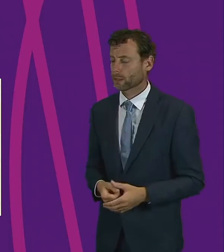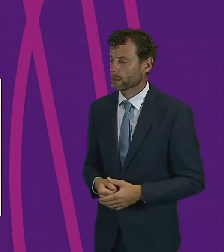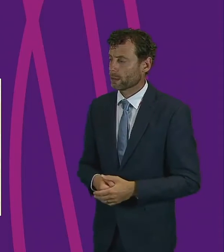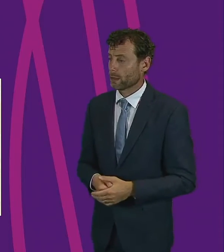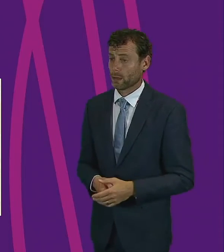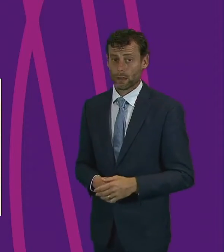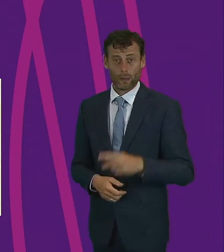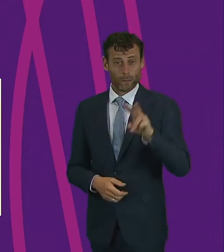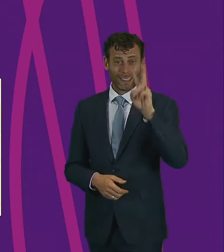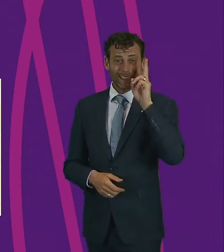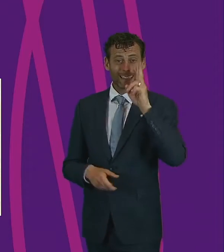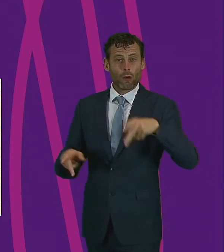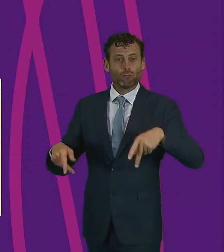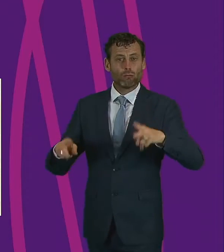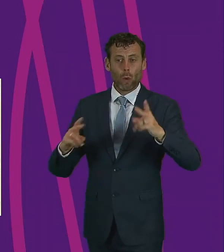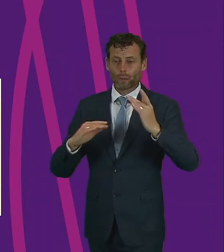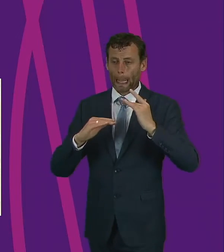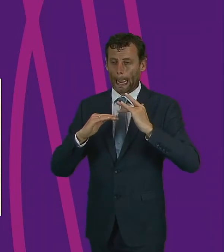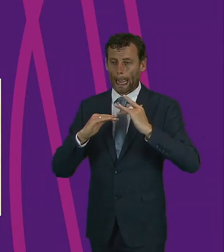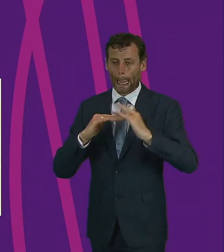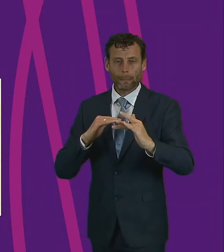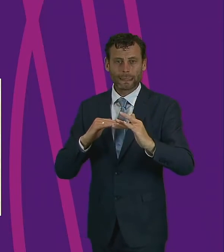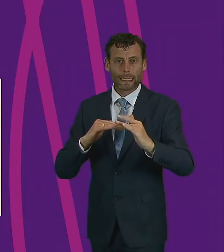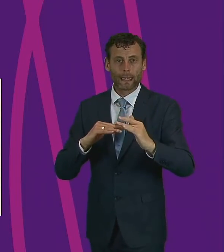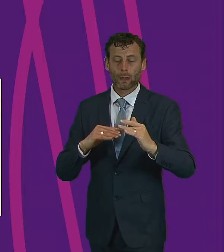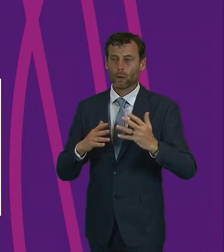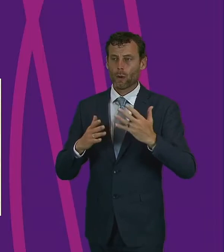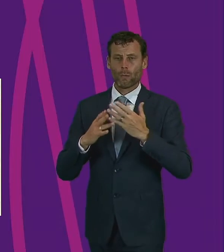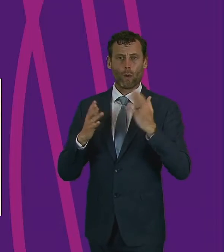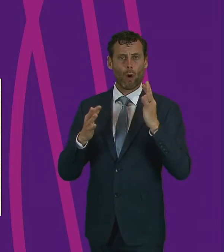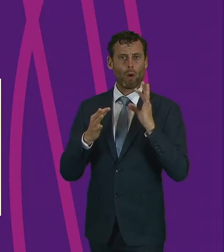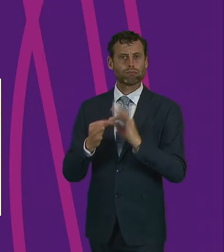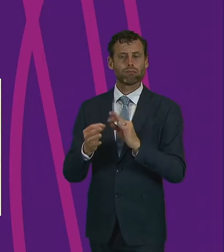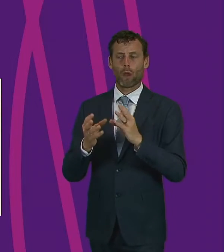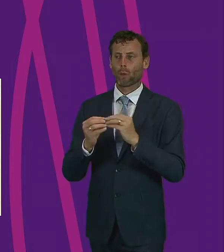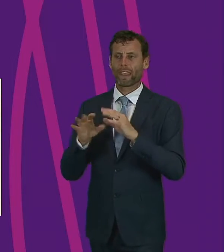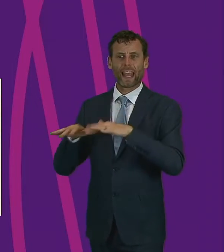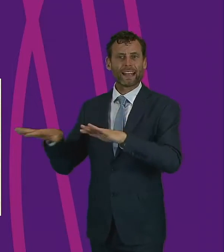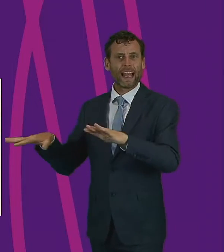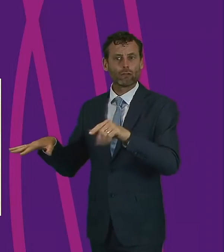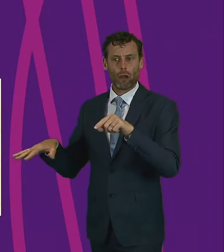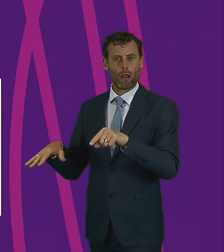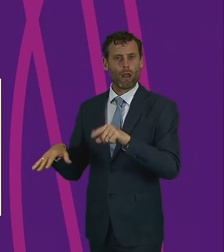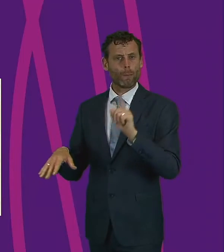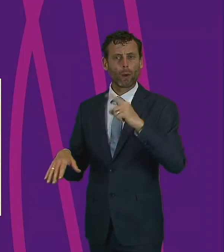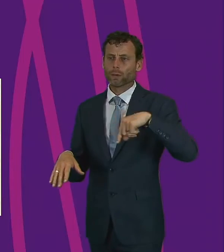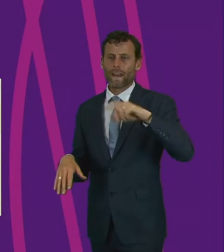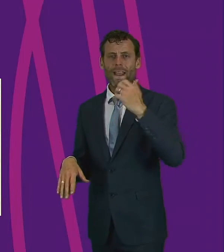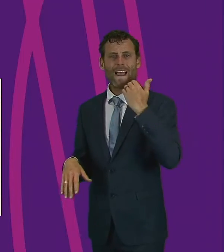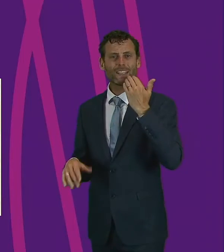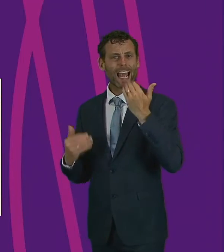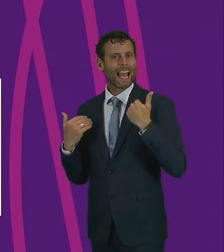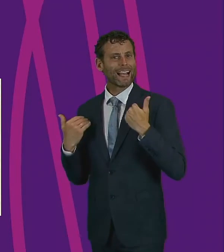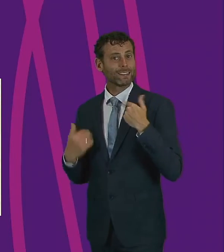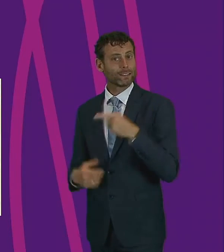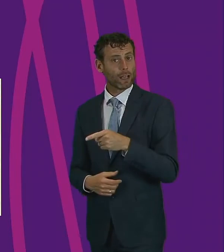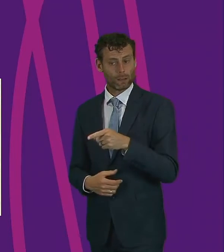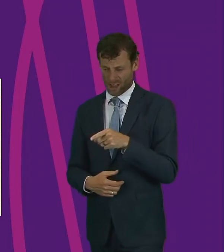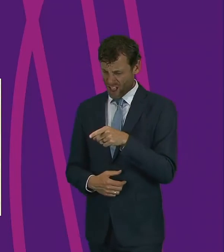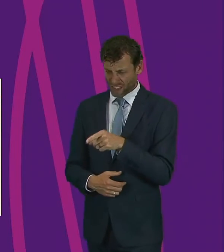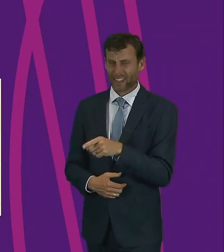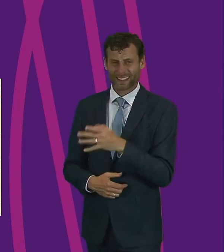roads and we've embraced our relationship with nature through our daily exercise. We must build on this, ensuring our economic recovery